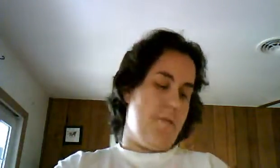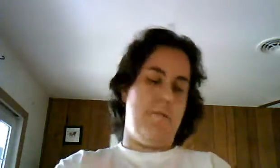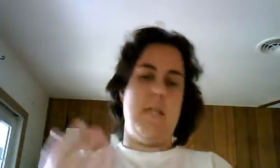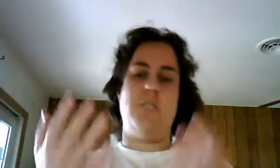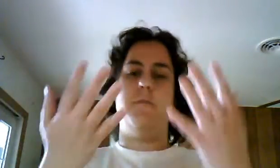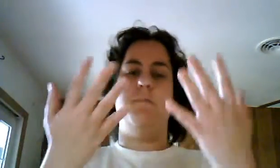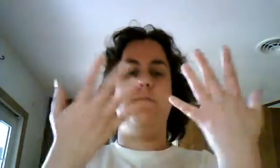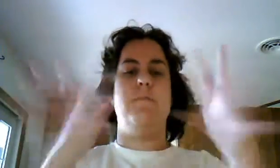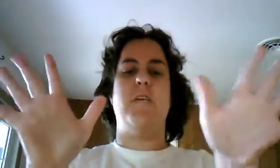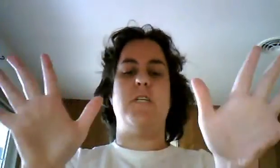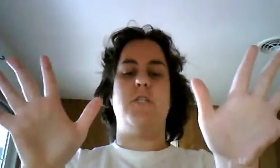Finished, finished.